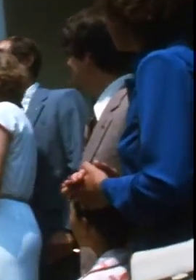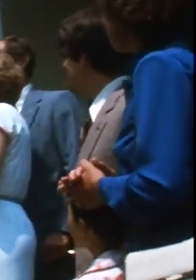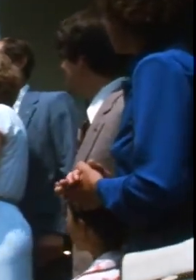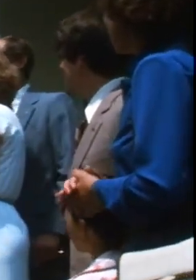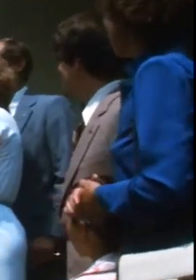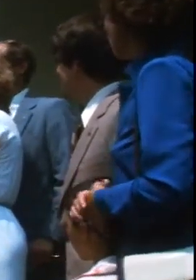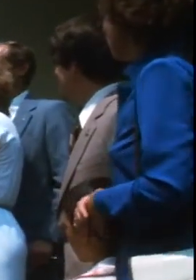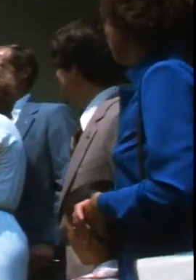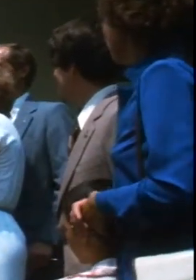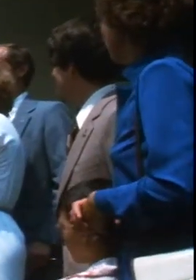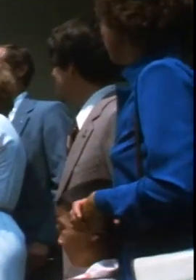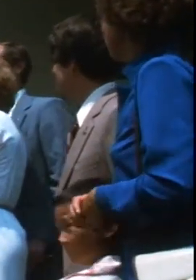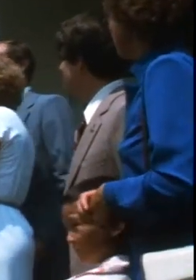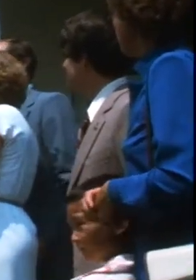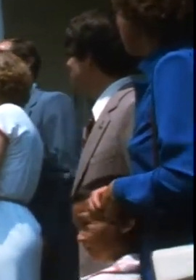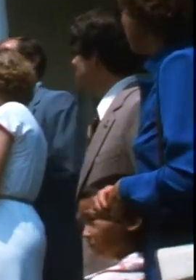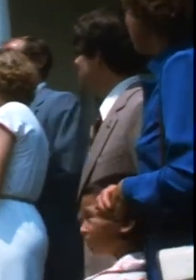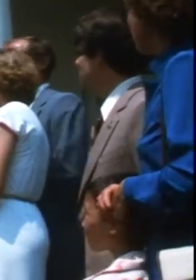O'Brien, sir. Chuck O'Brien.